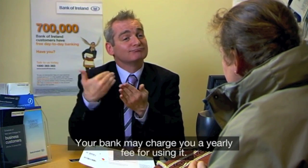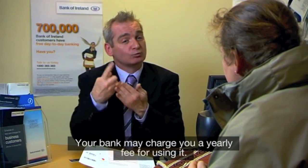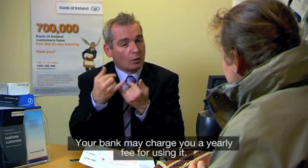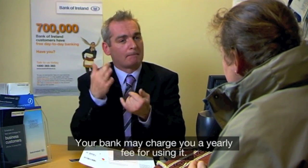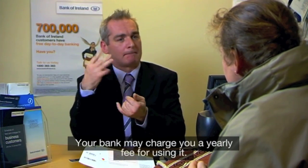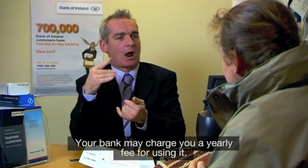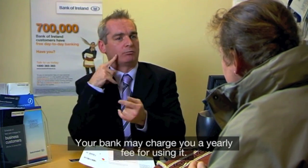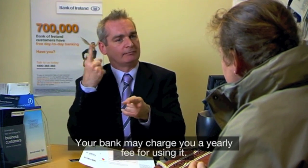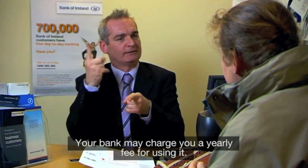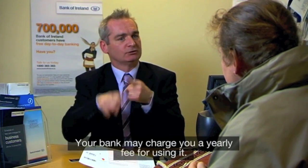it.